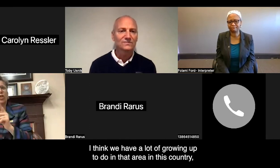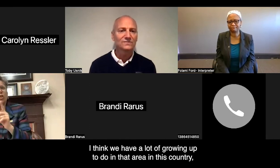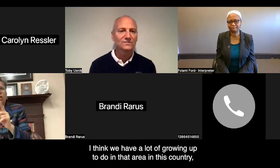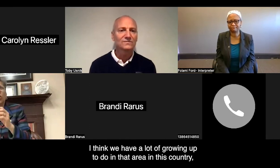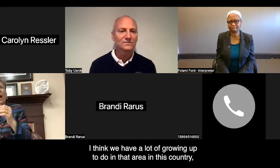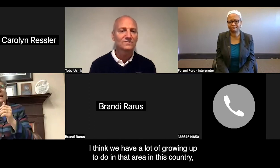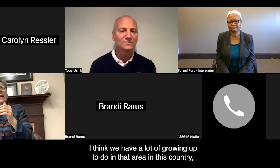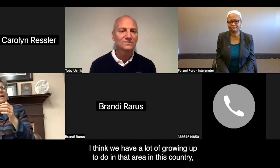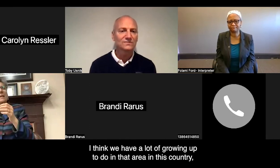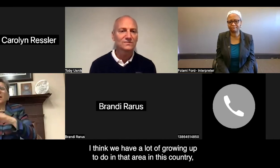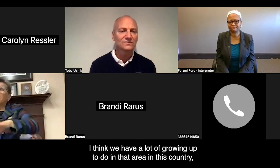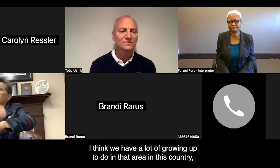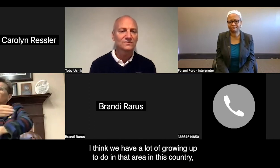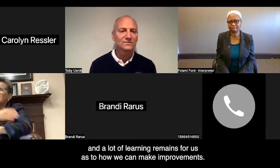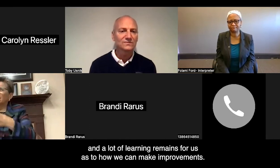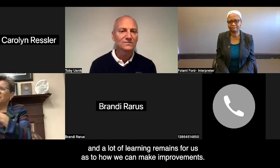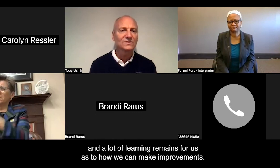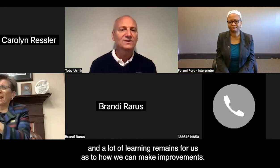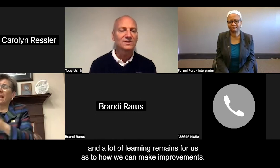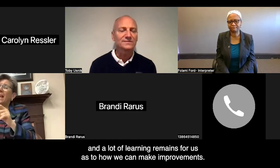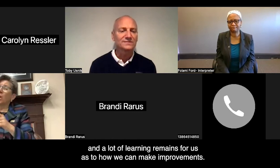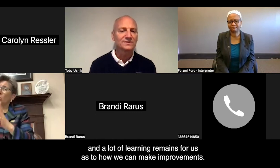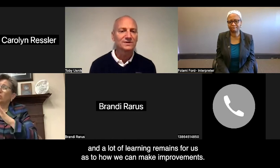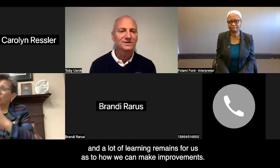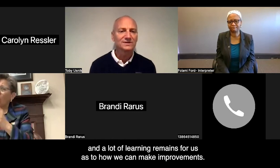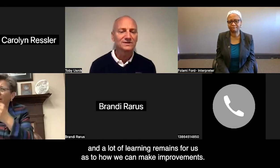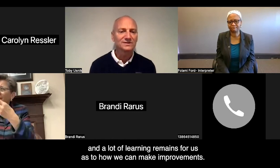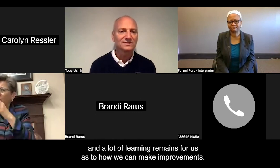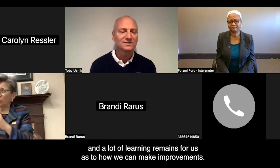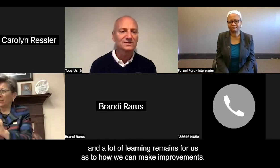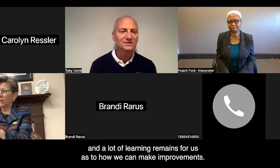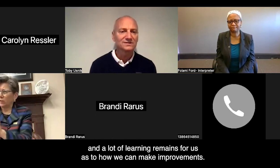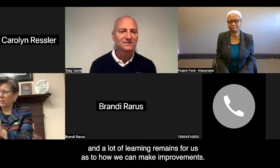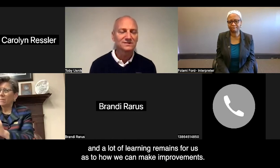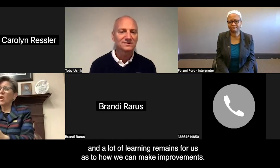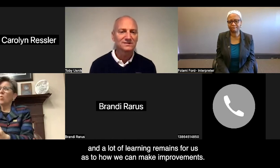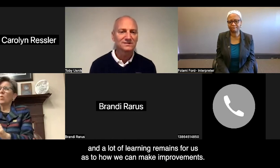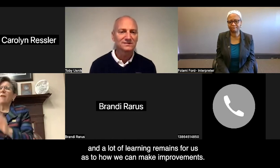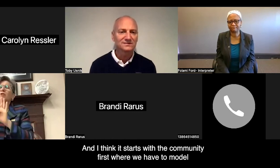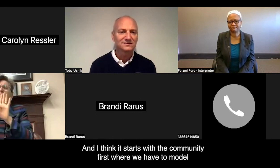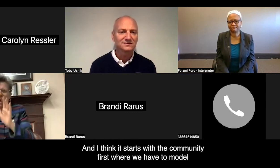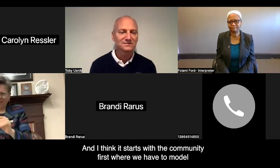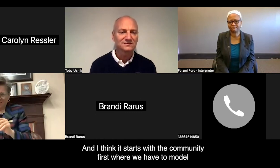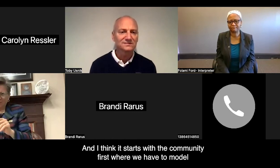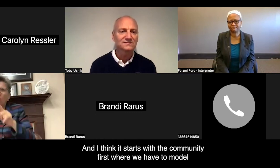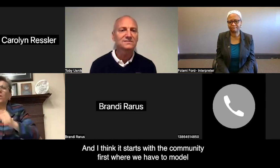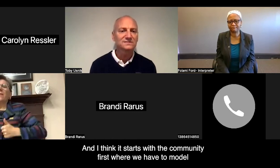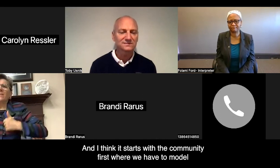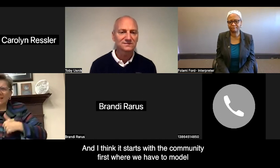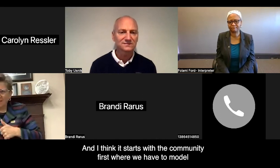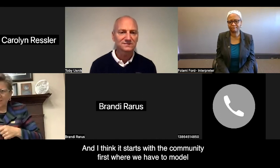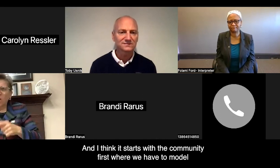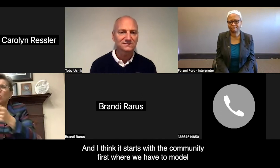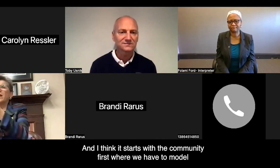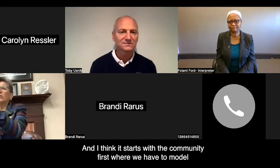area in this country, and a lot of learning remains for us as to how we can make improvements. And I think it starts with the community first, where we have